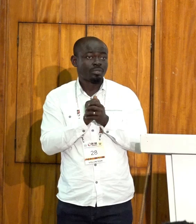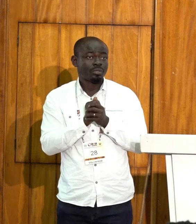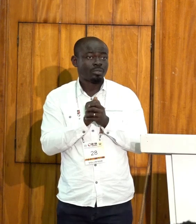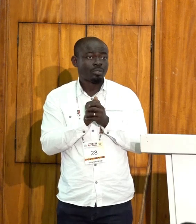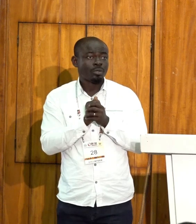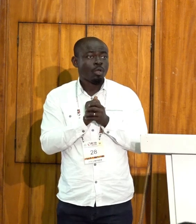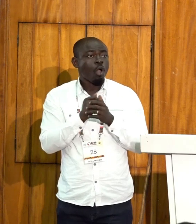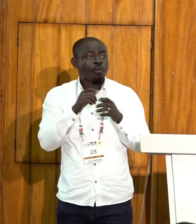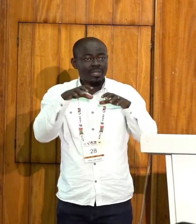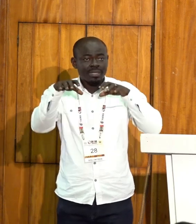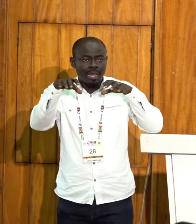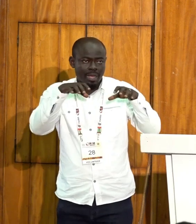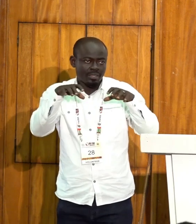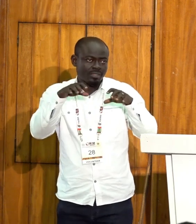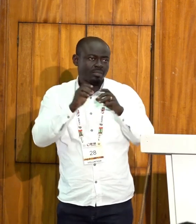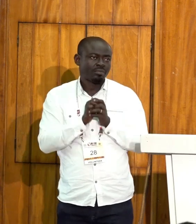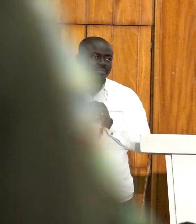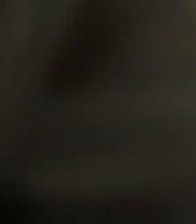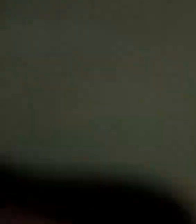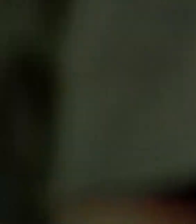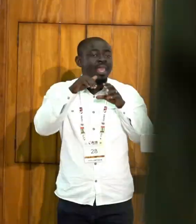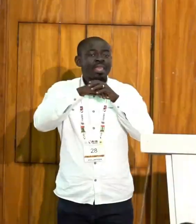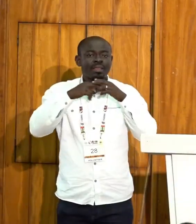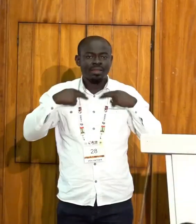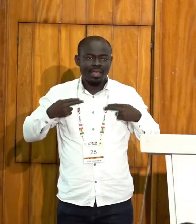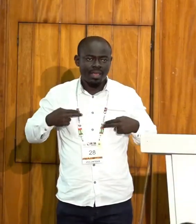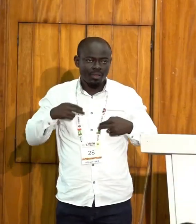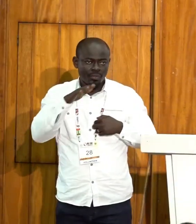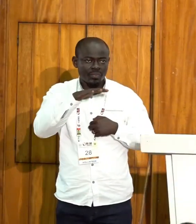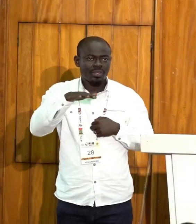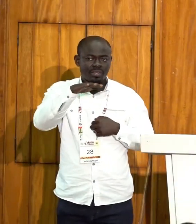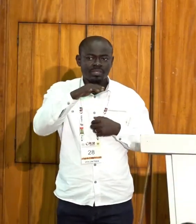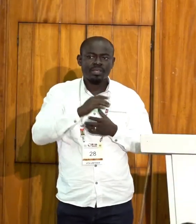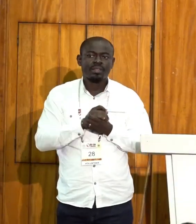this aggression within the health sector.